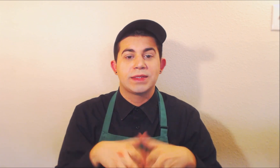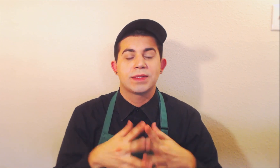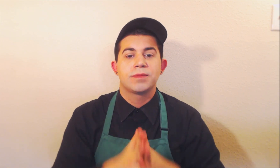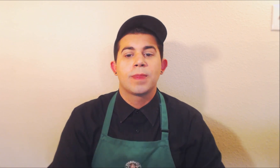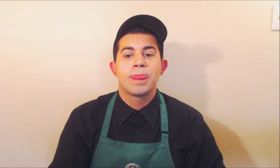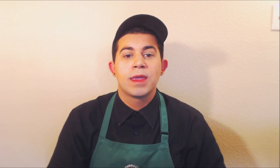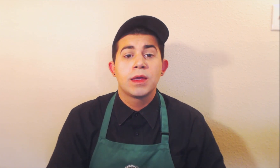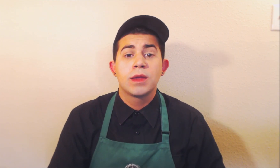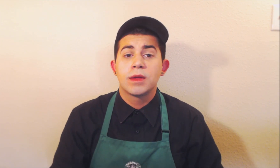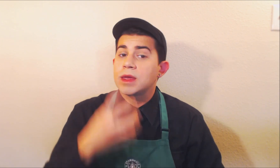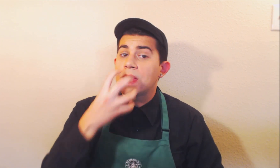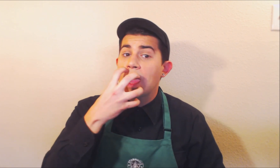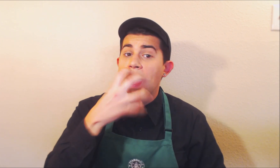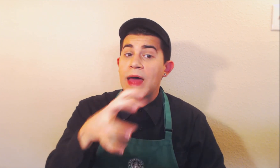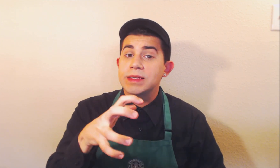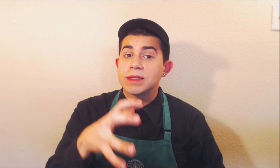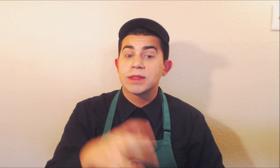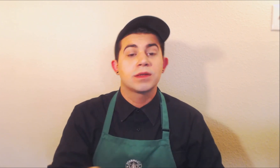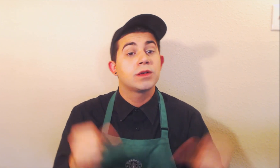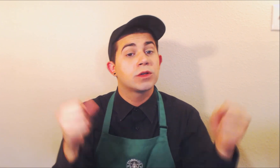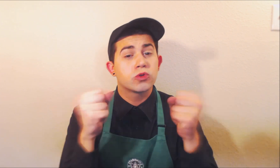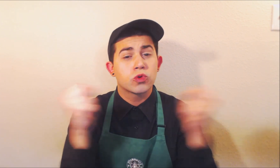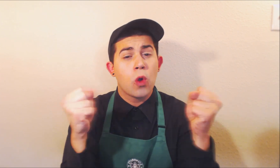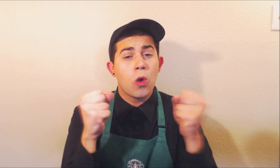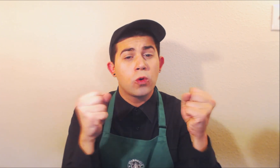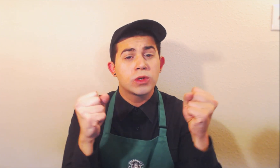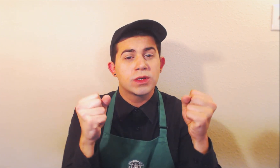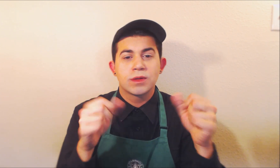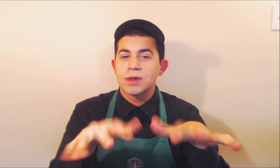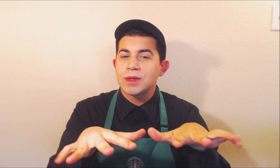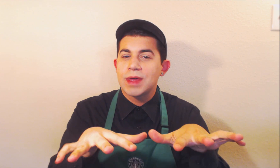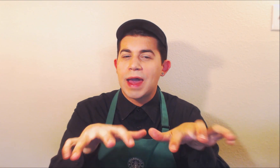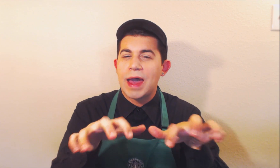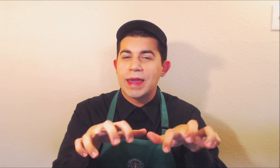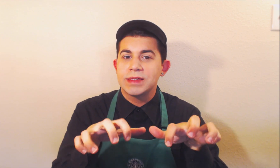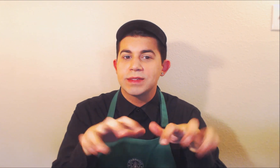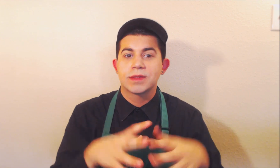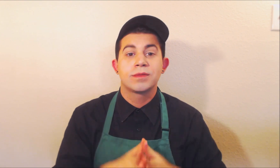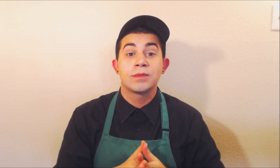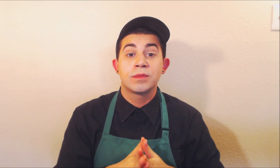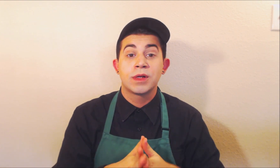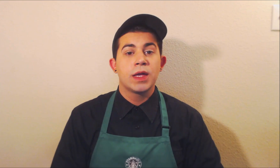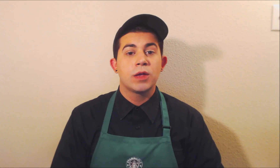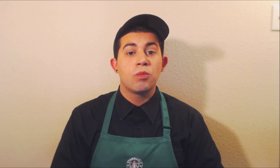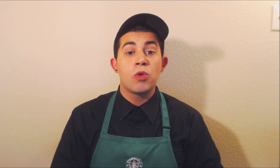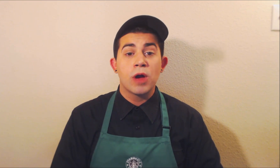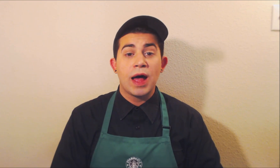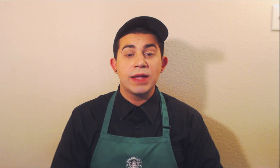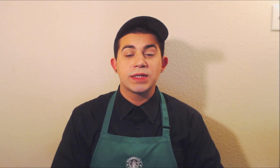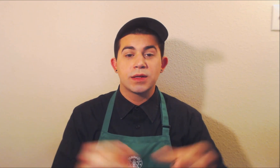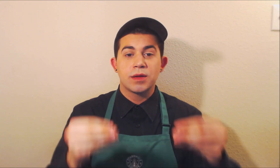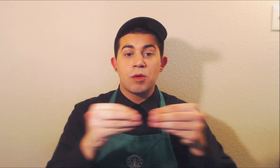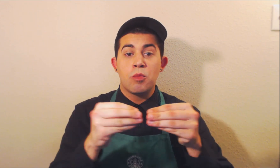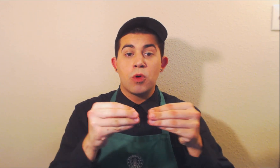Ice. Hot, cold, ice. More hot,